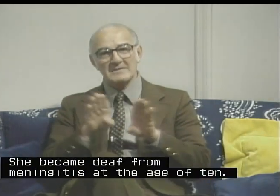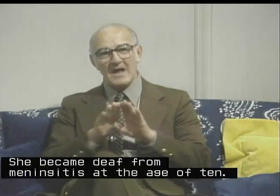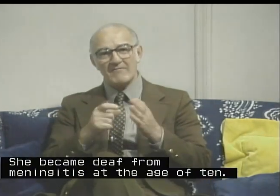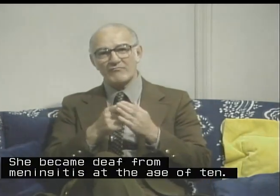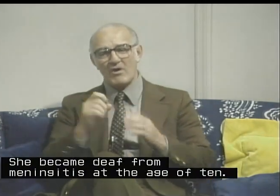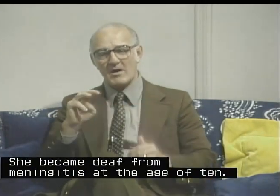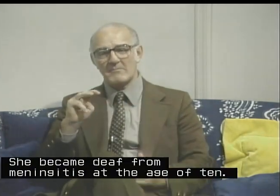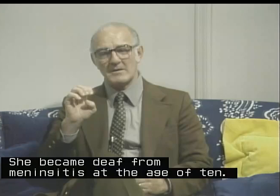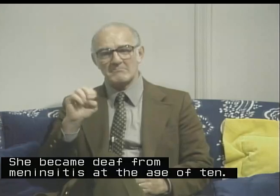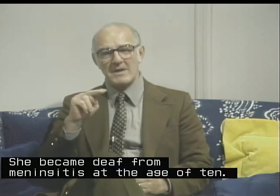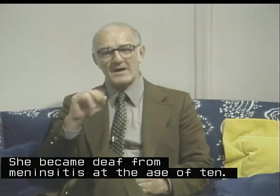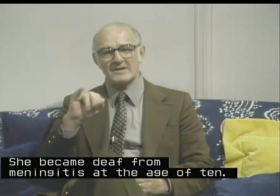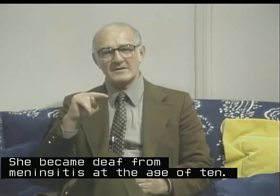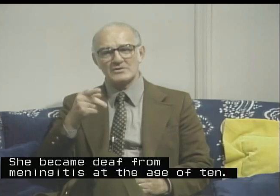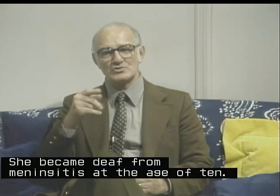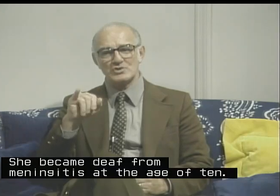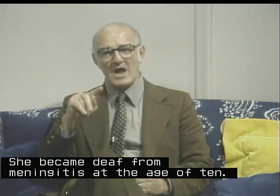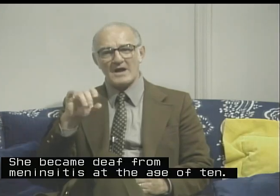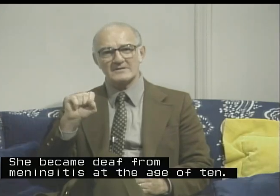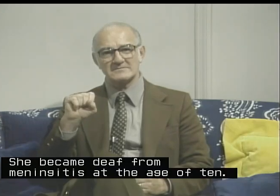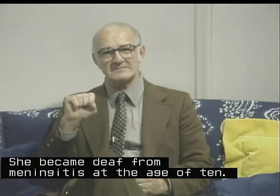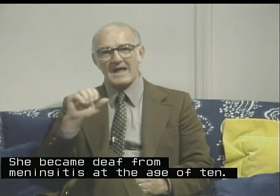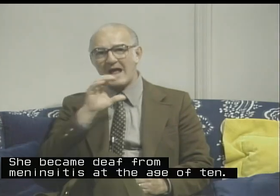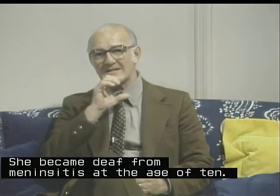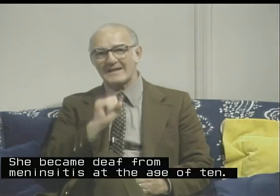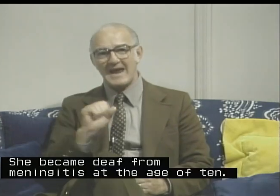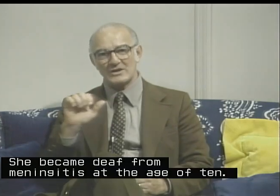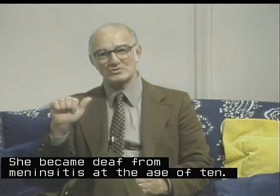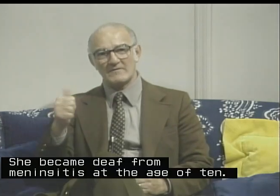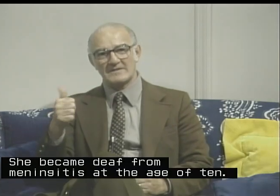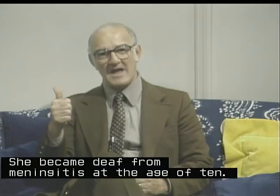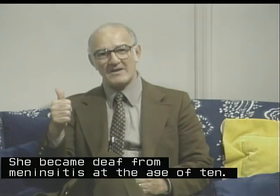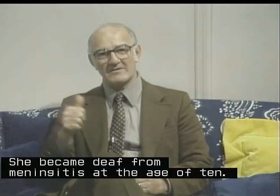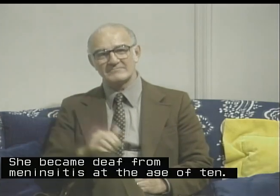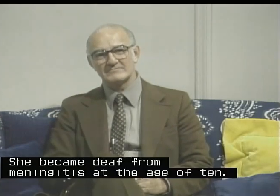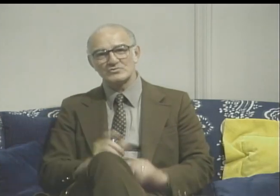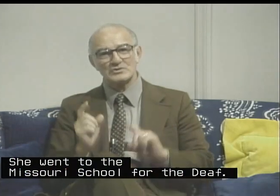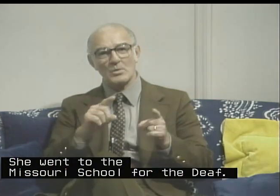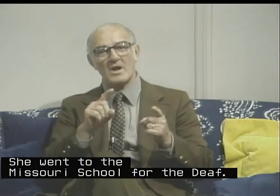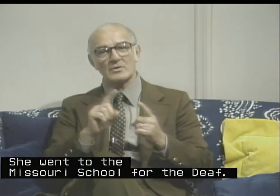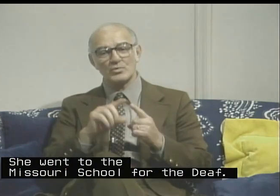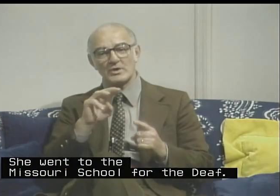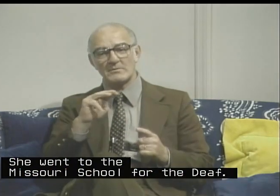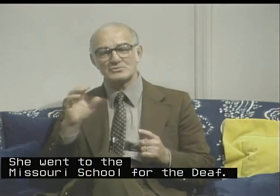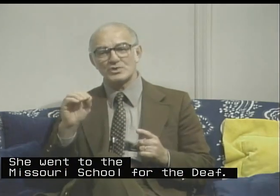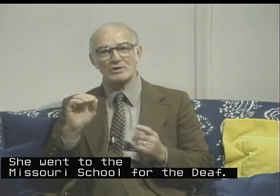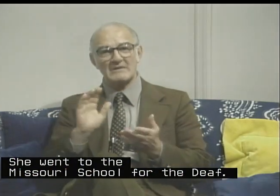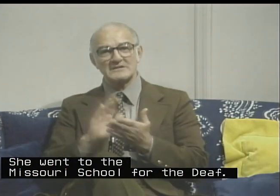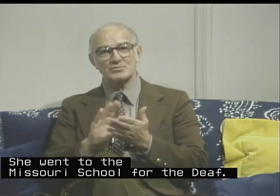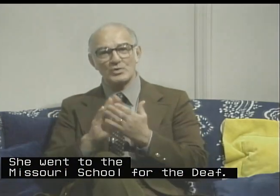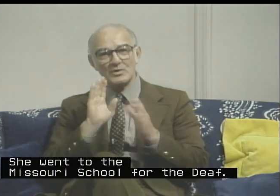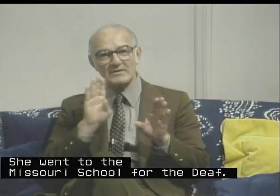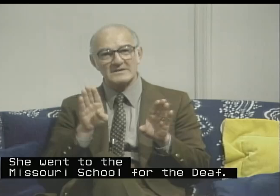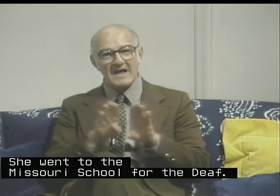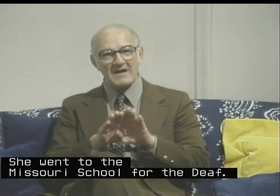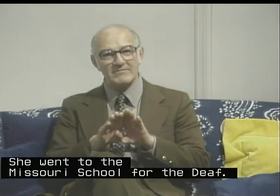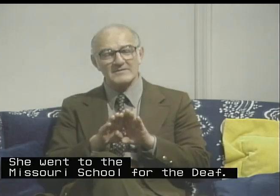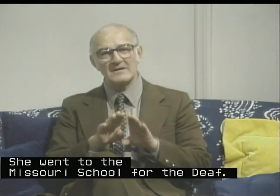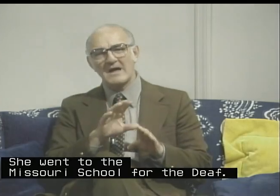deaf from meningitis at the age of 10. He went to the Missouri School for the Deaf.